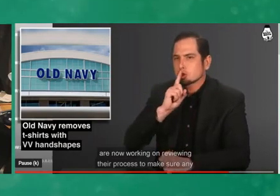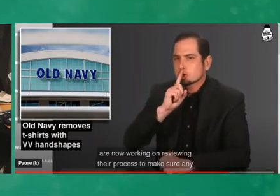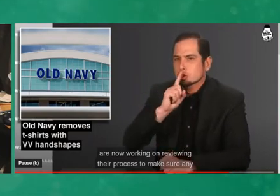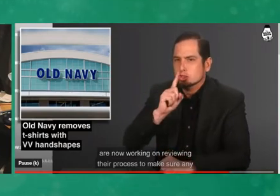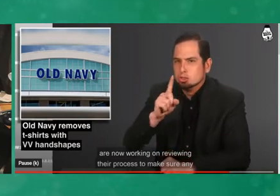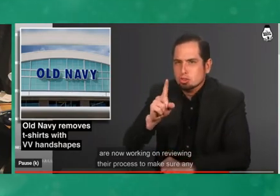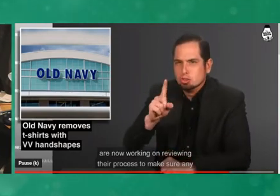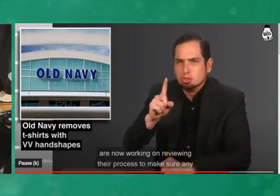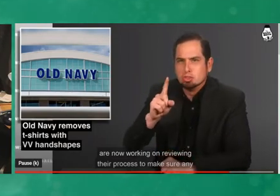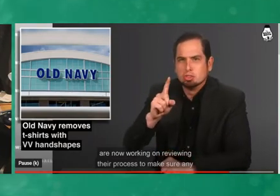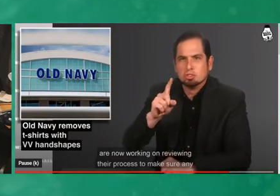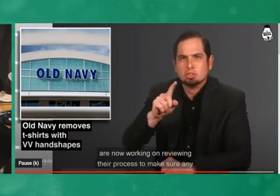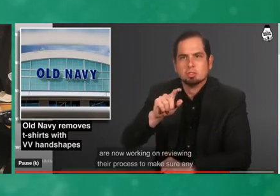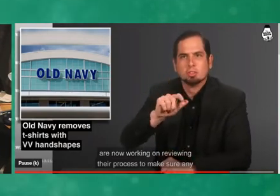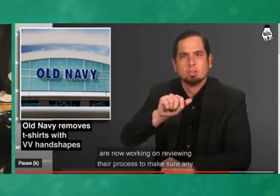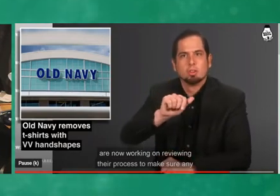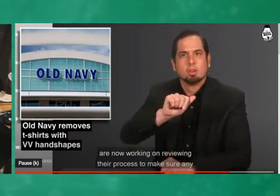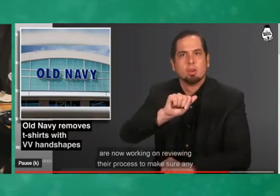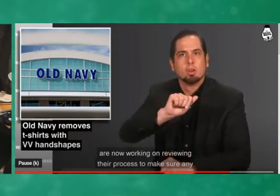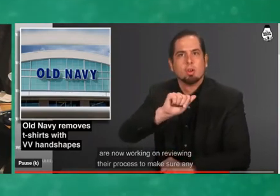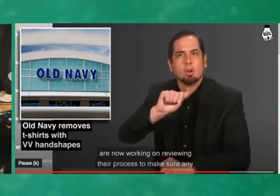want to